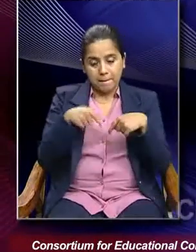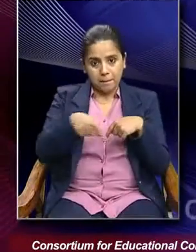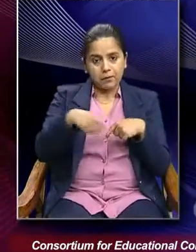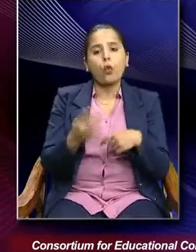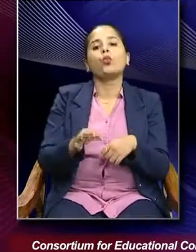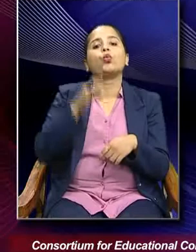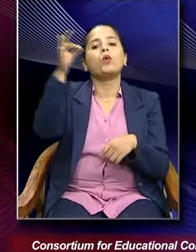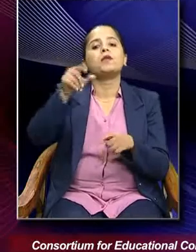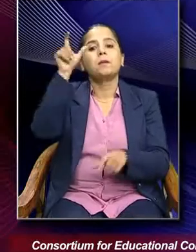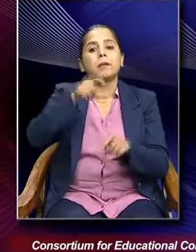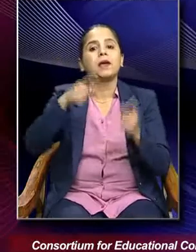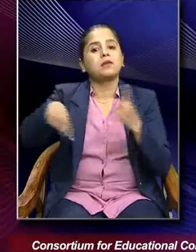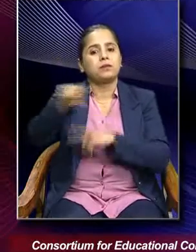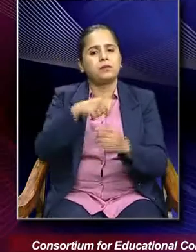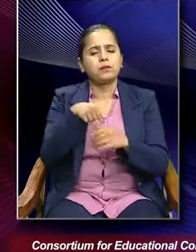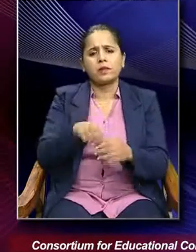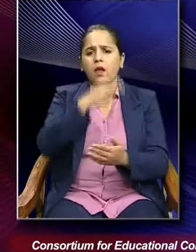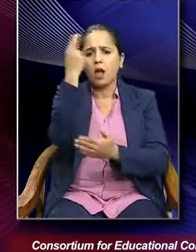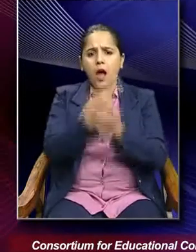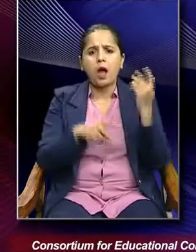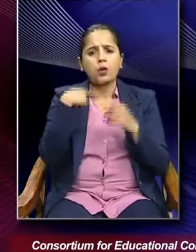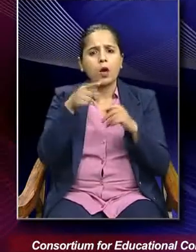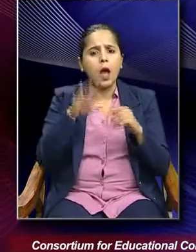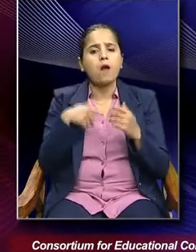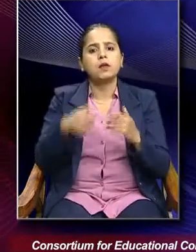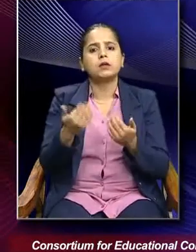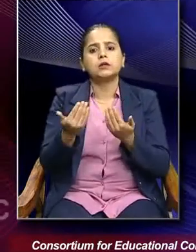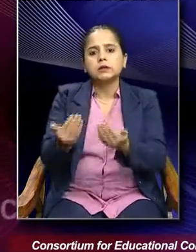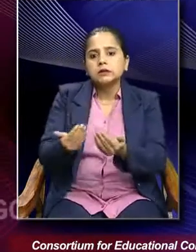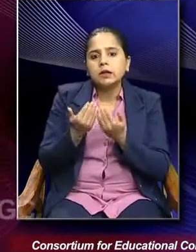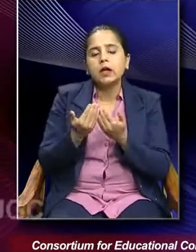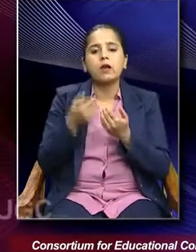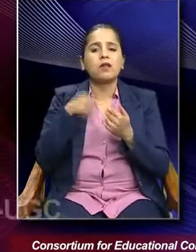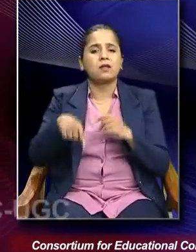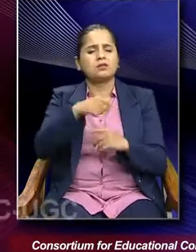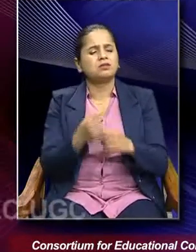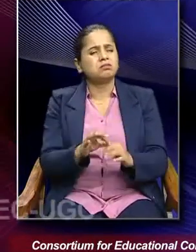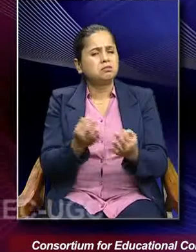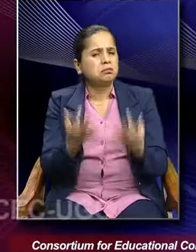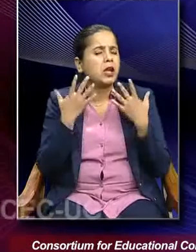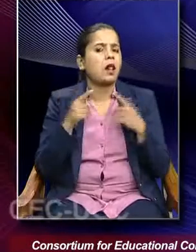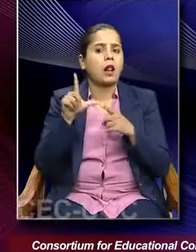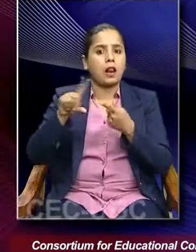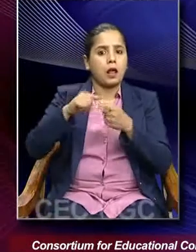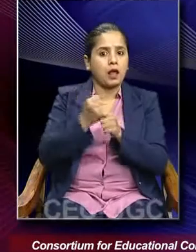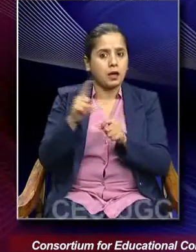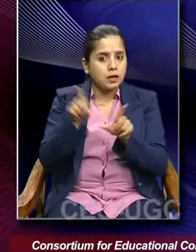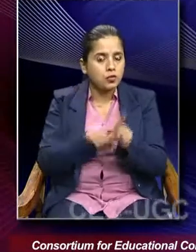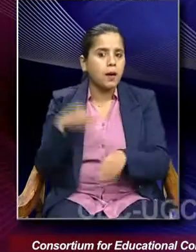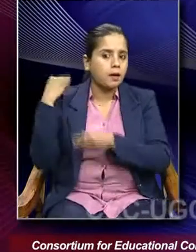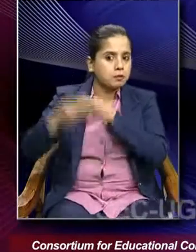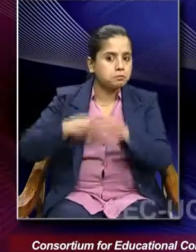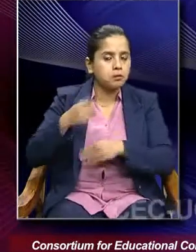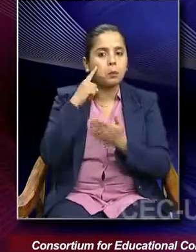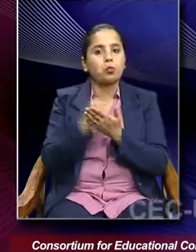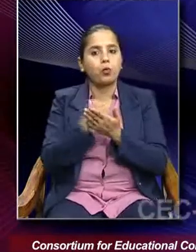future generations, artists conserve the rich legacy, traditions, practices,